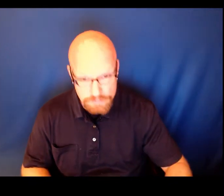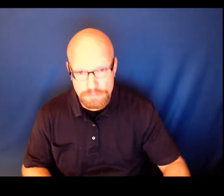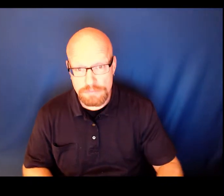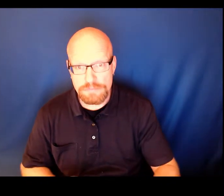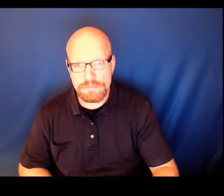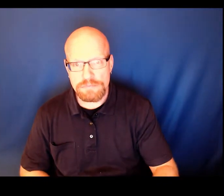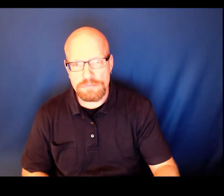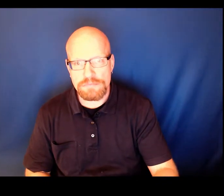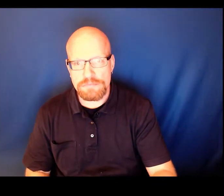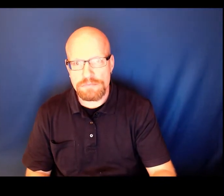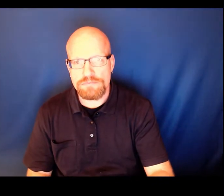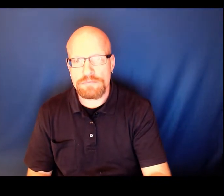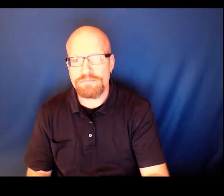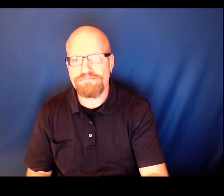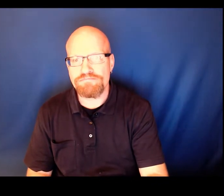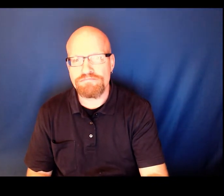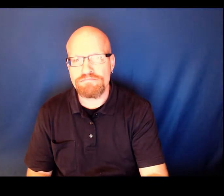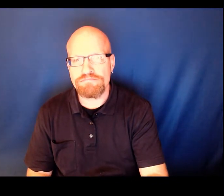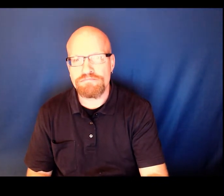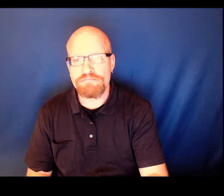A term is this.